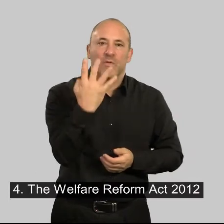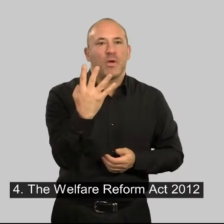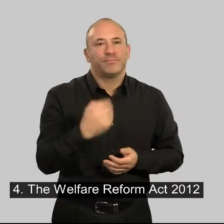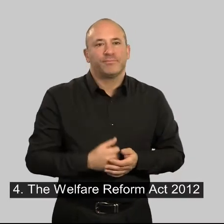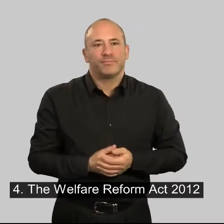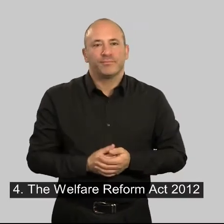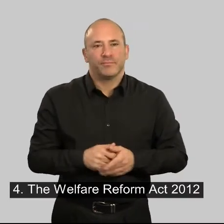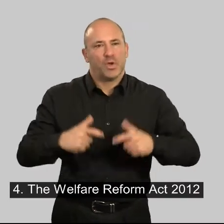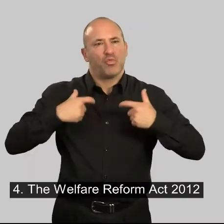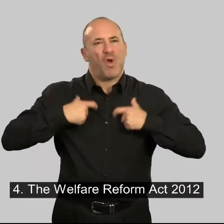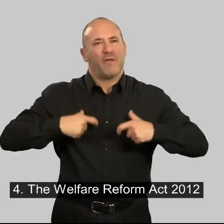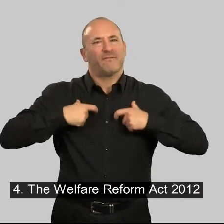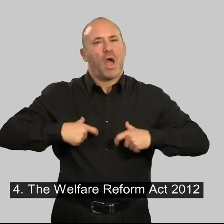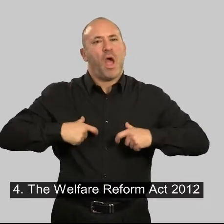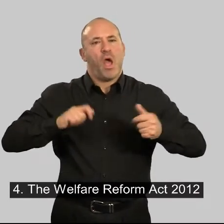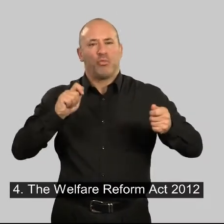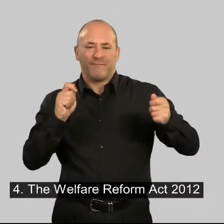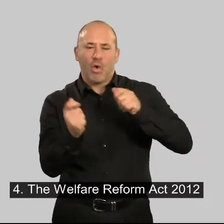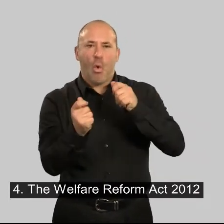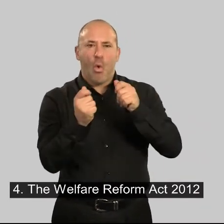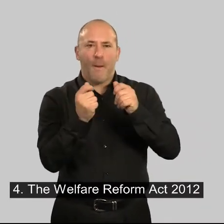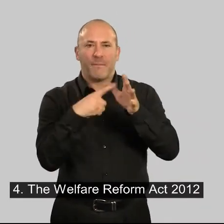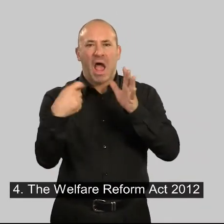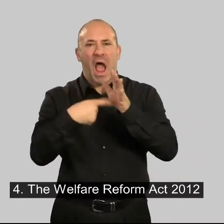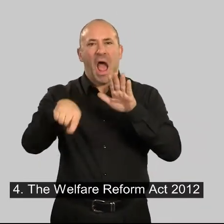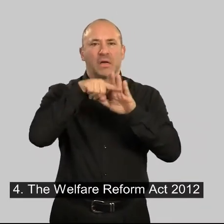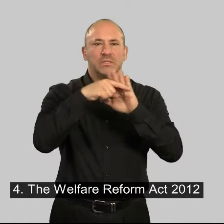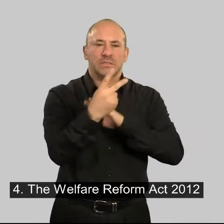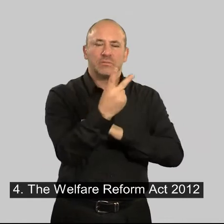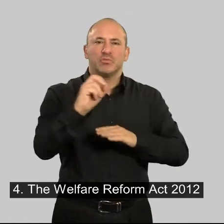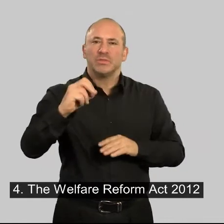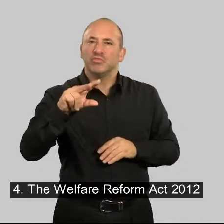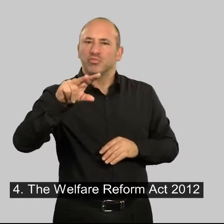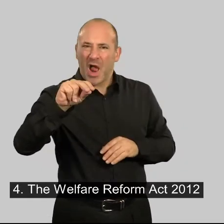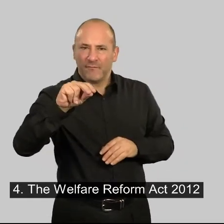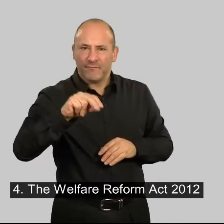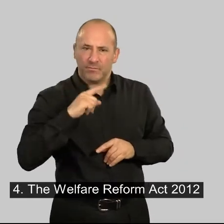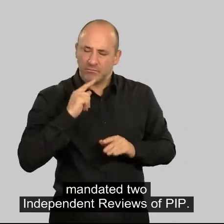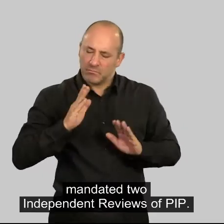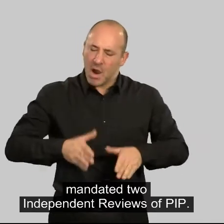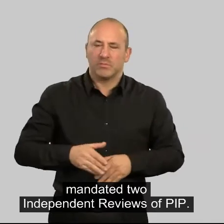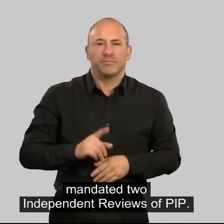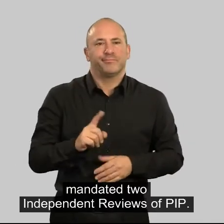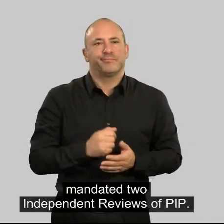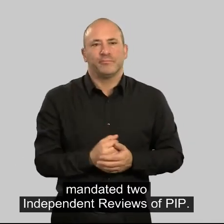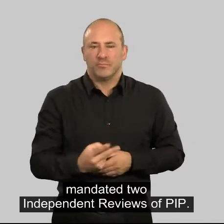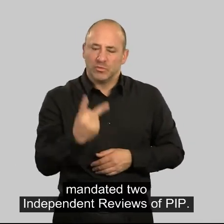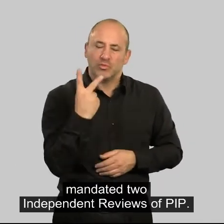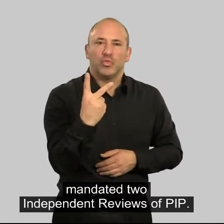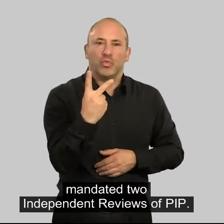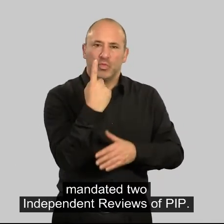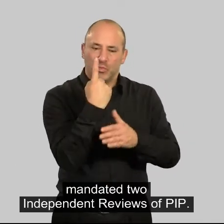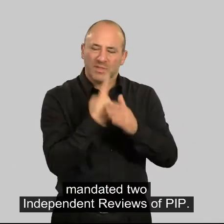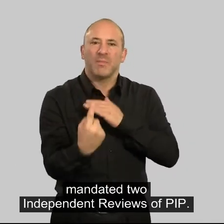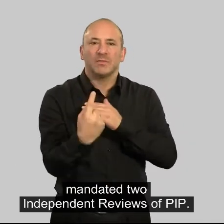4. The Welfare Reform Act, 2012, mandated 2 independent reviews of